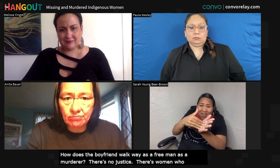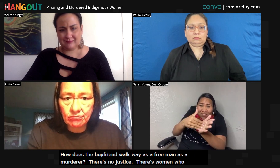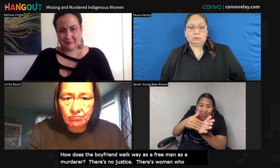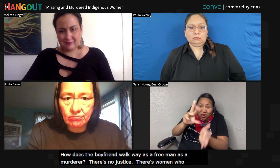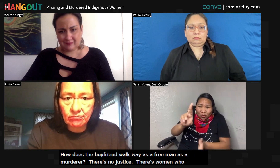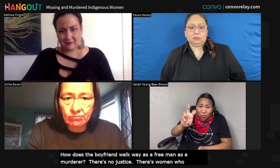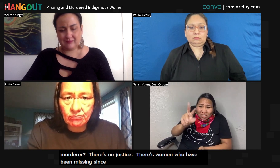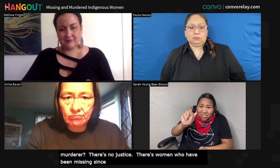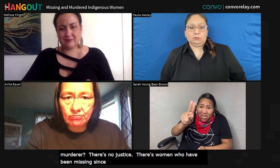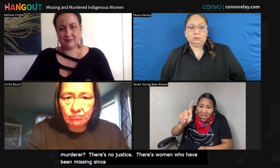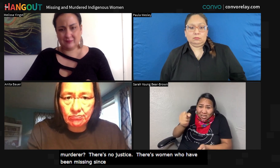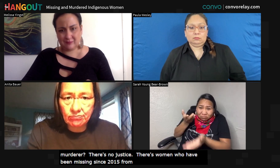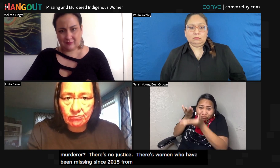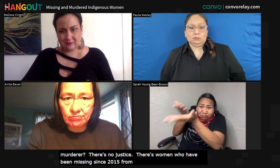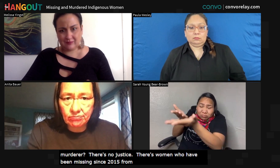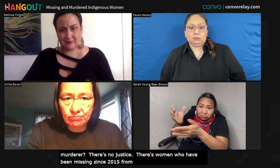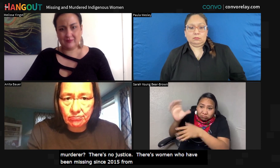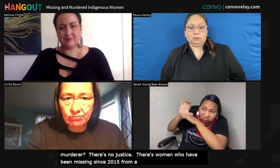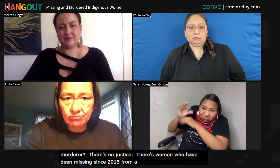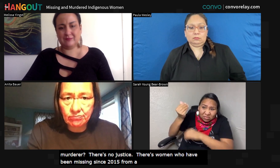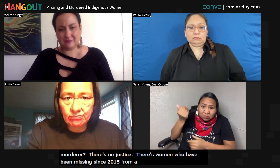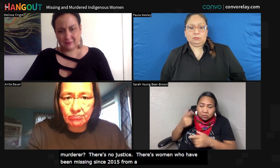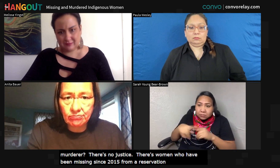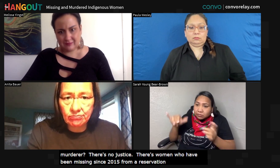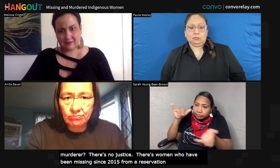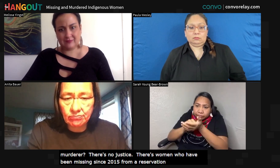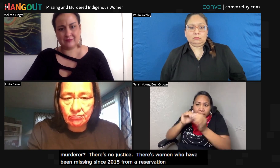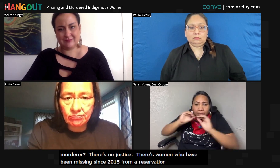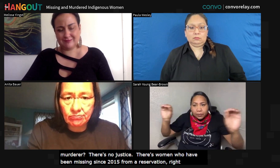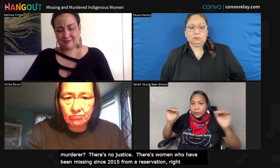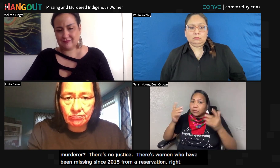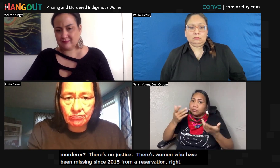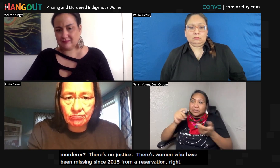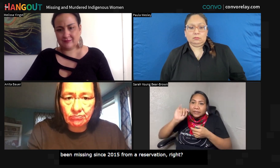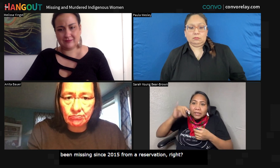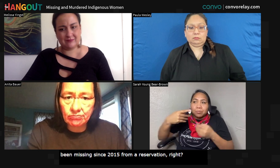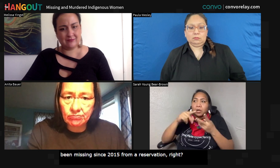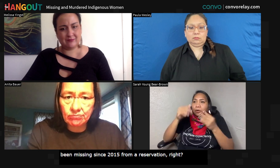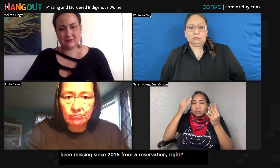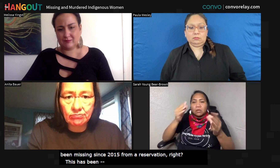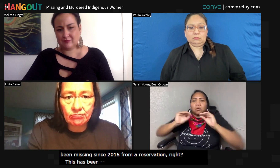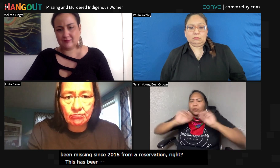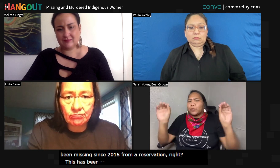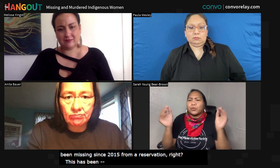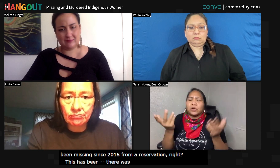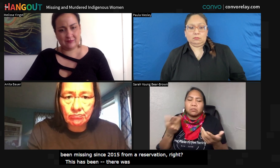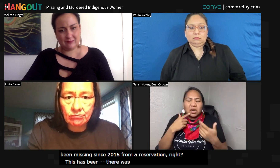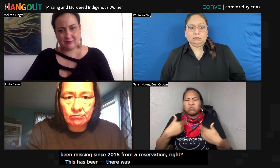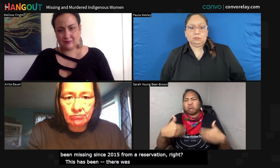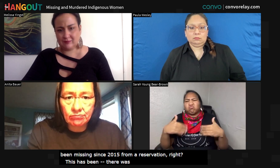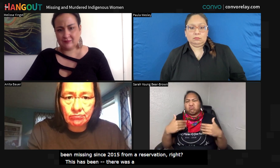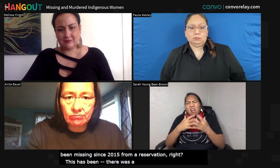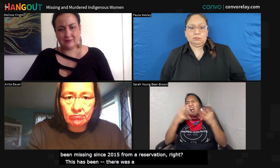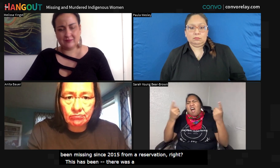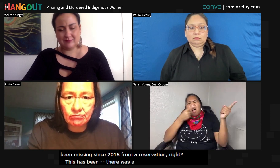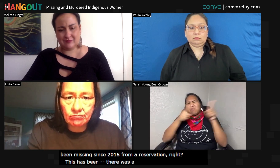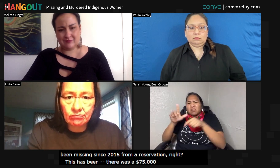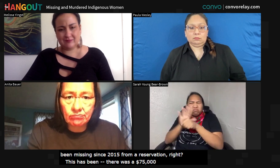was a $75,000 reward put up for this, and still nothing, and no one has